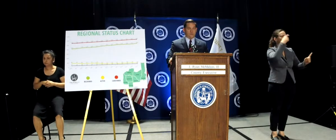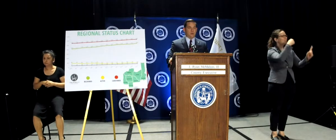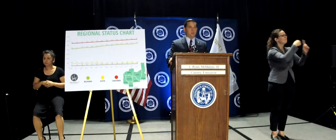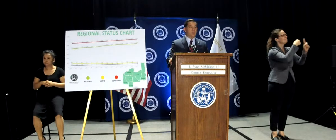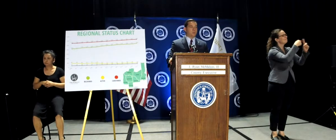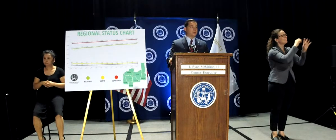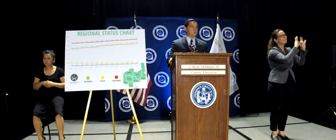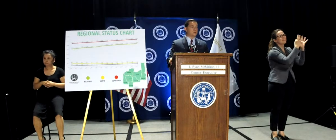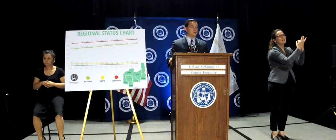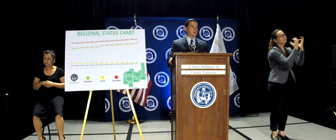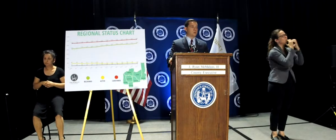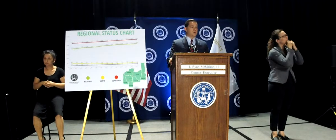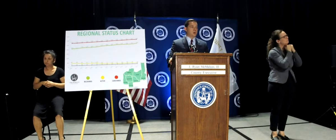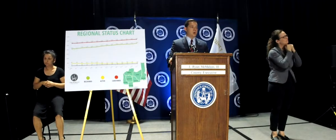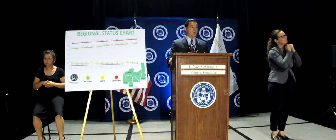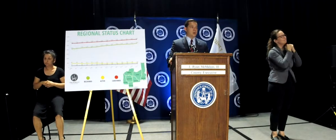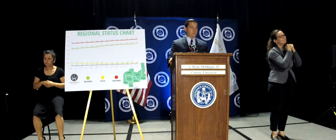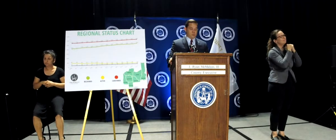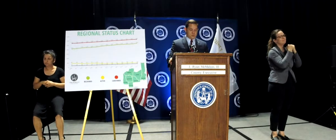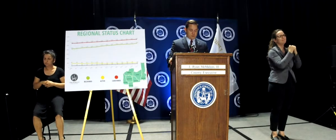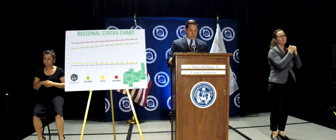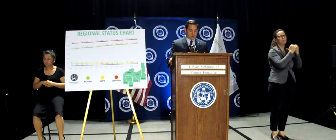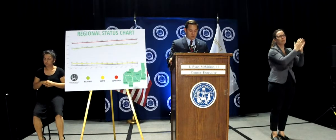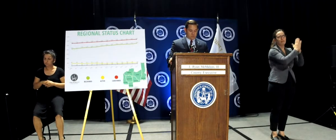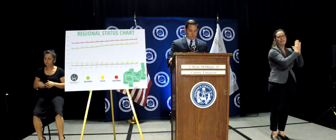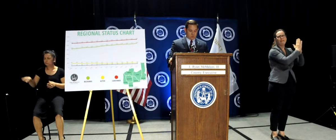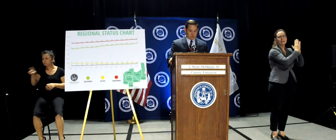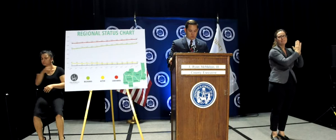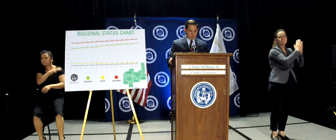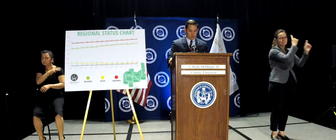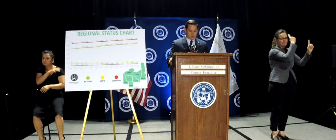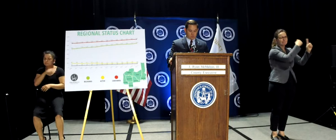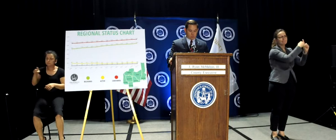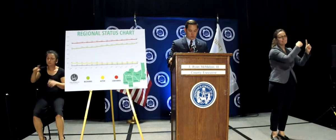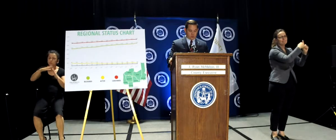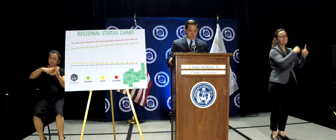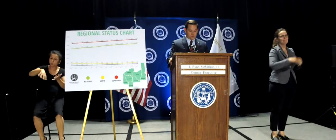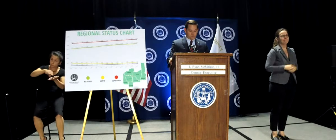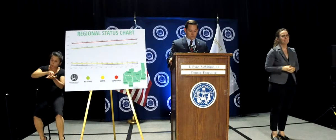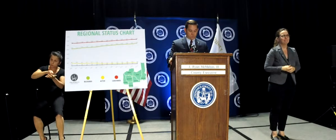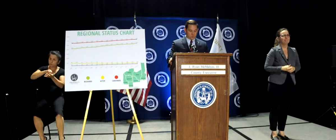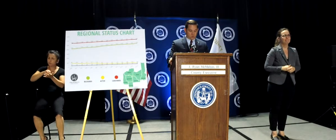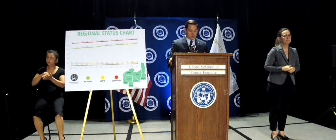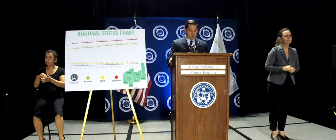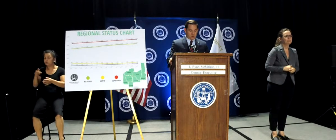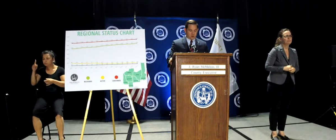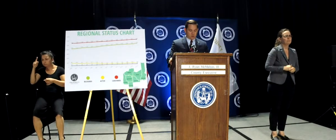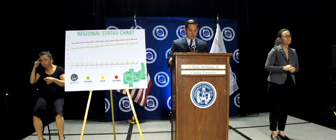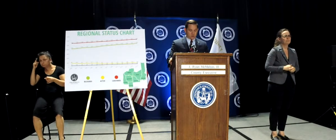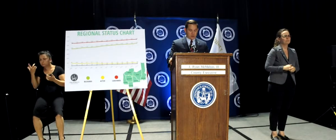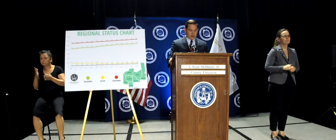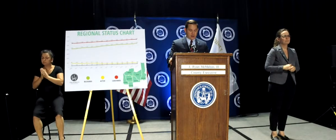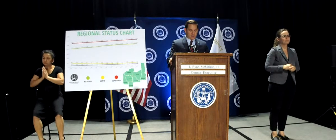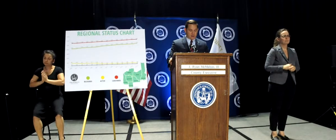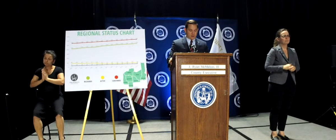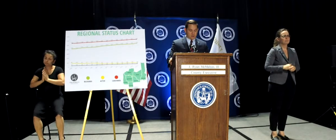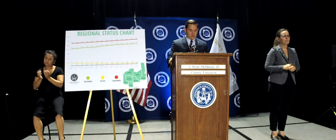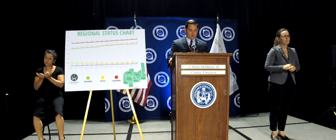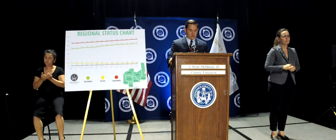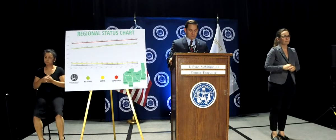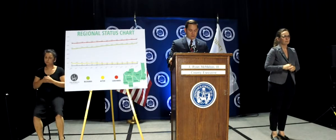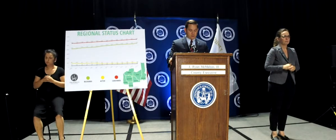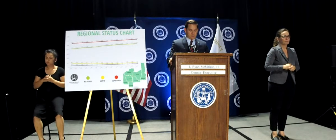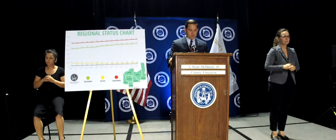individual, their family members, and please keep them in your thoughts and prayers. Looking